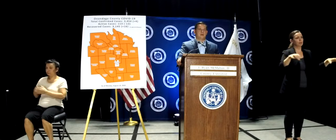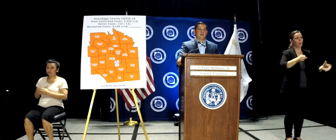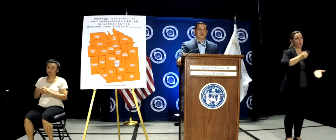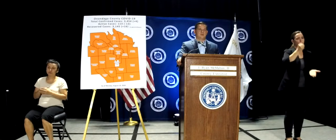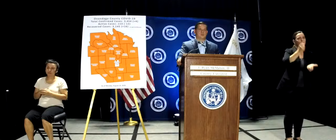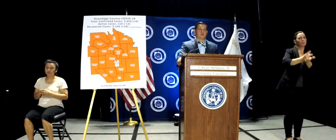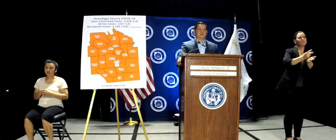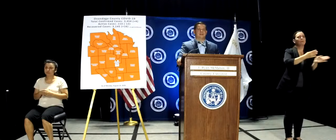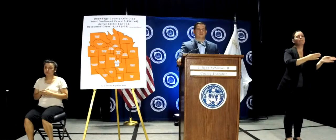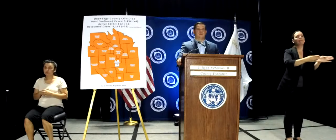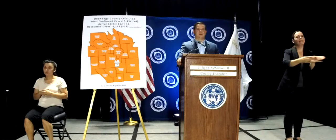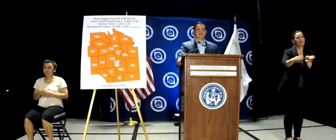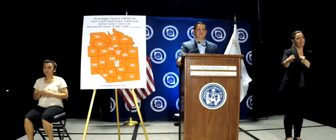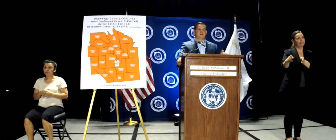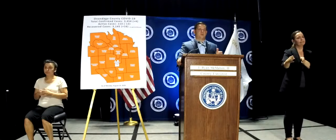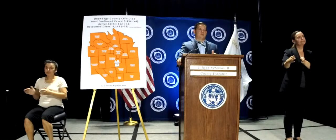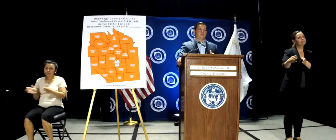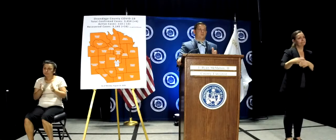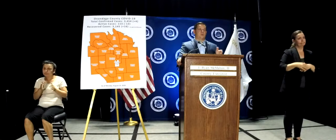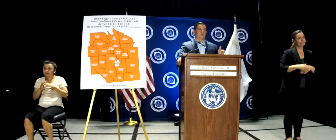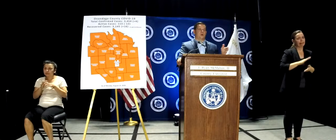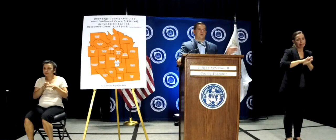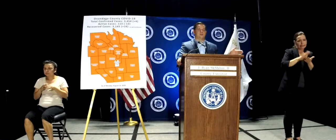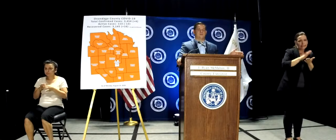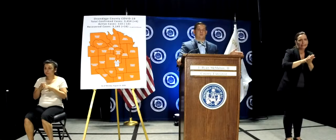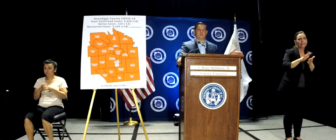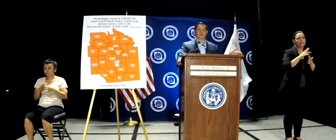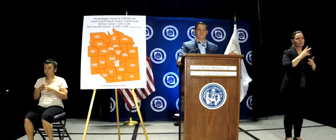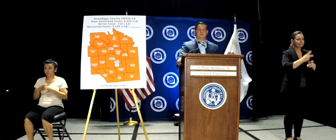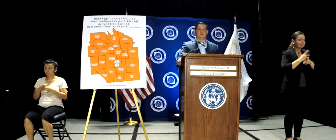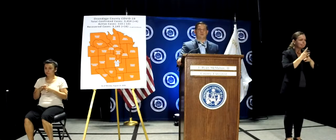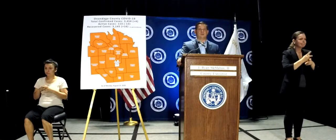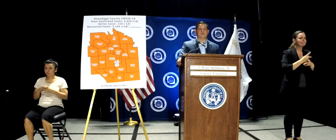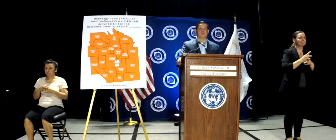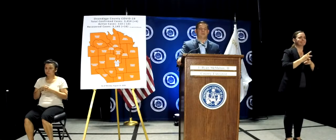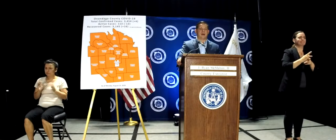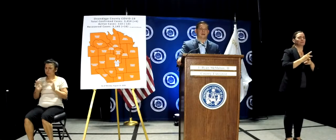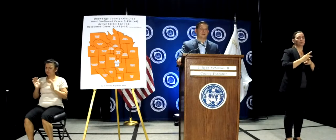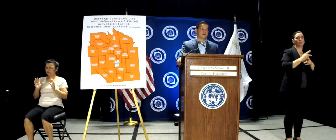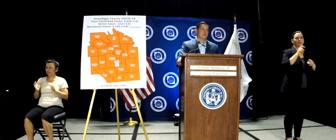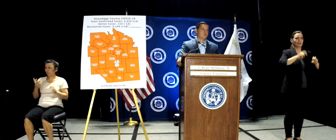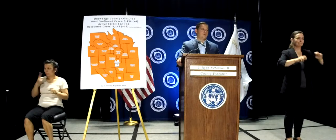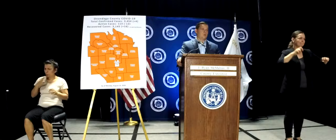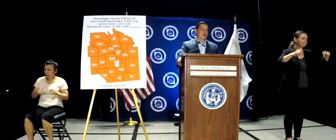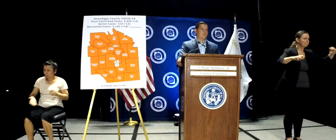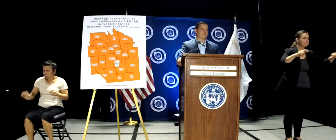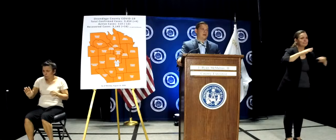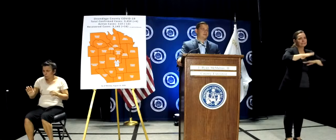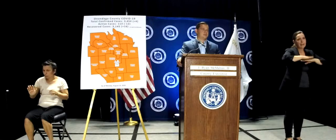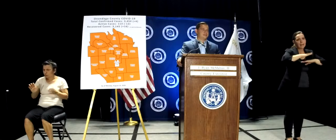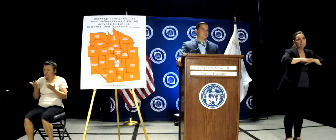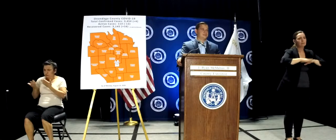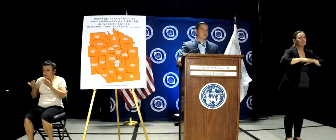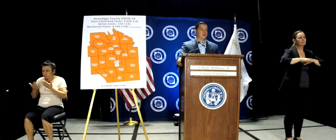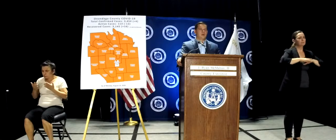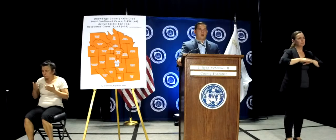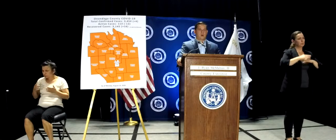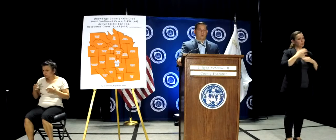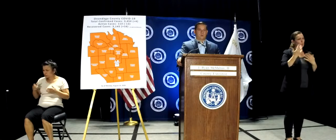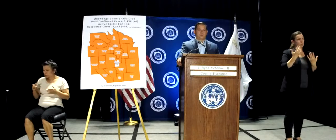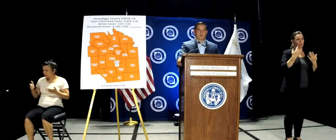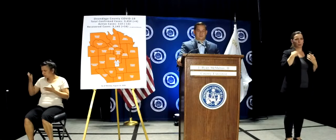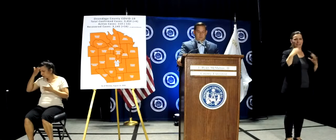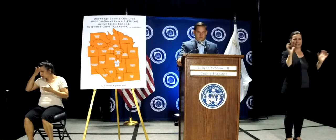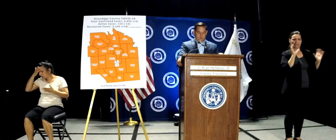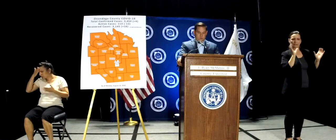on. Certainly, it's very easy to put together protocols if someone comes in who is symptomatic for a rapid test. That's easy.